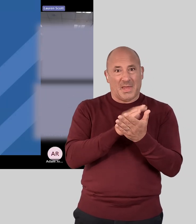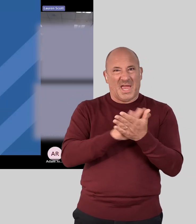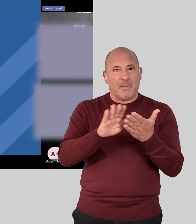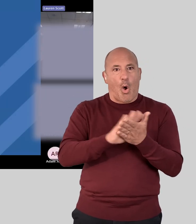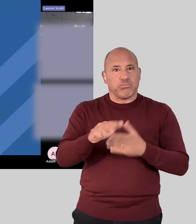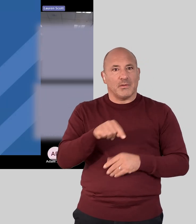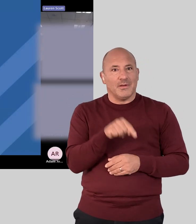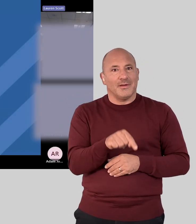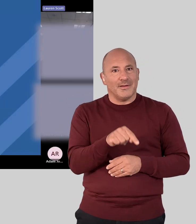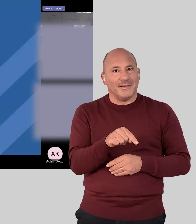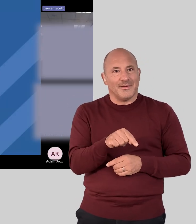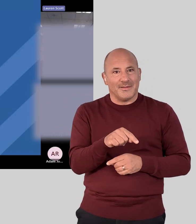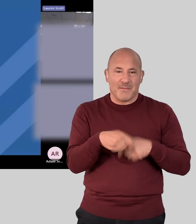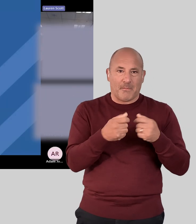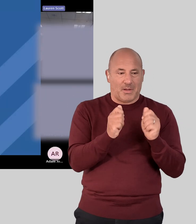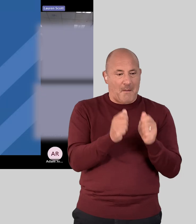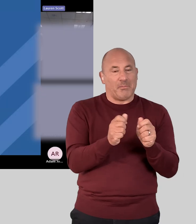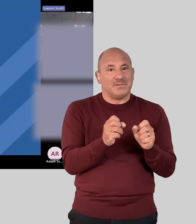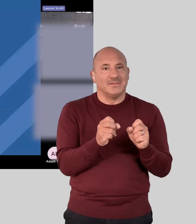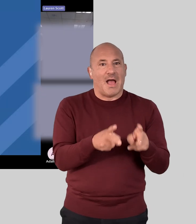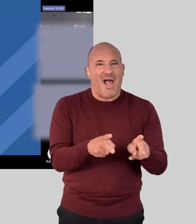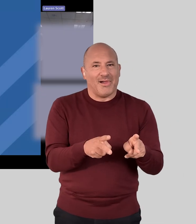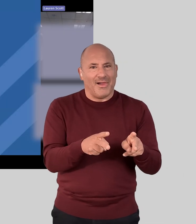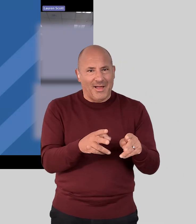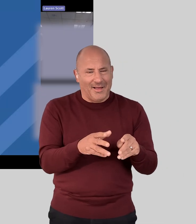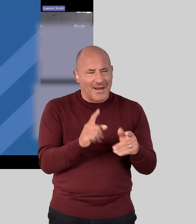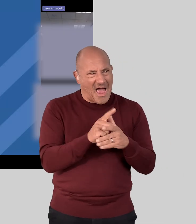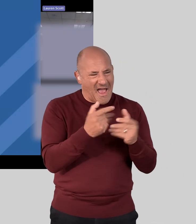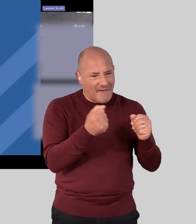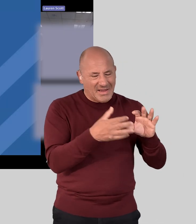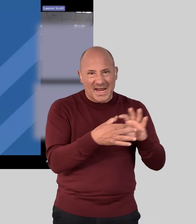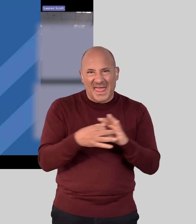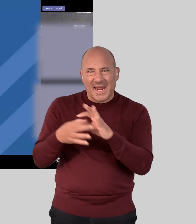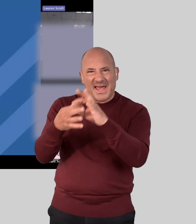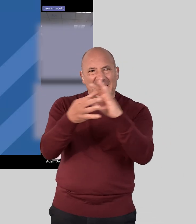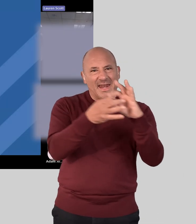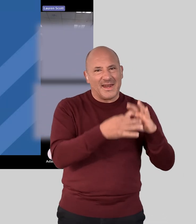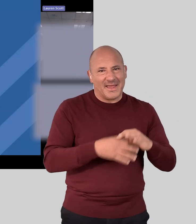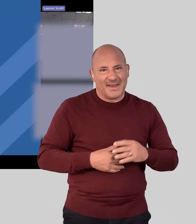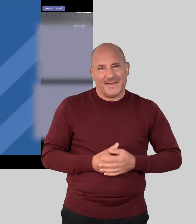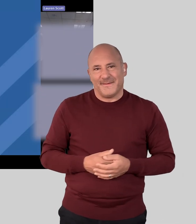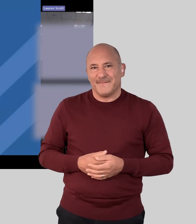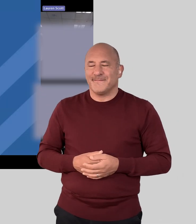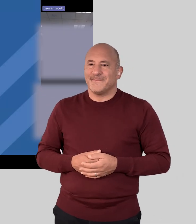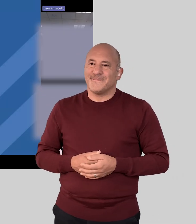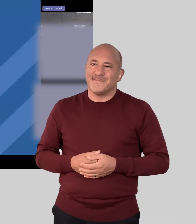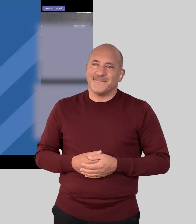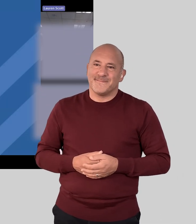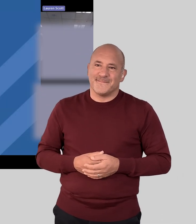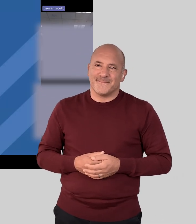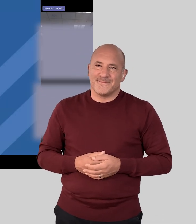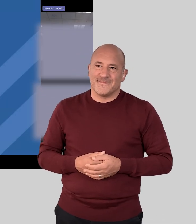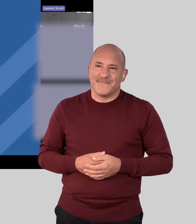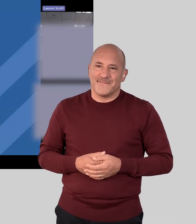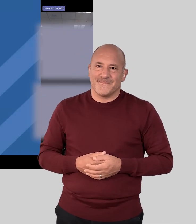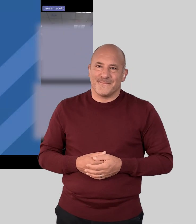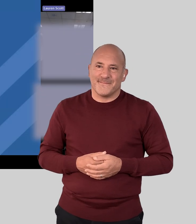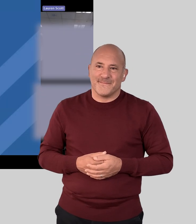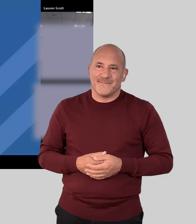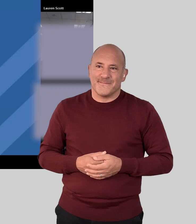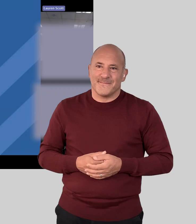hop emerged as a style. So yeah, it's like all of this, they all feel connected in some